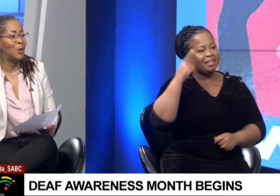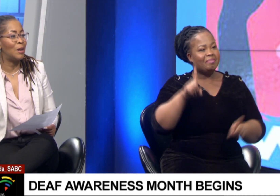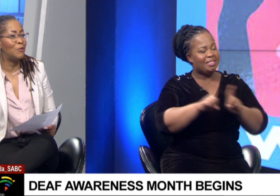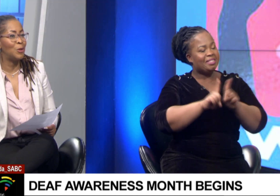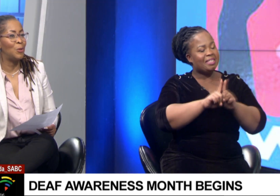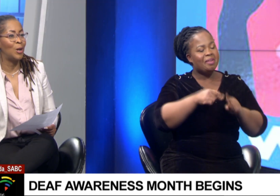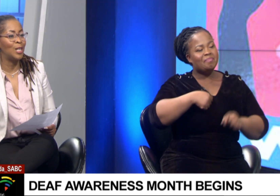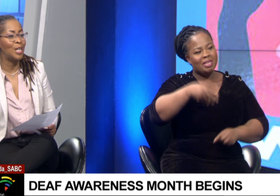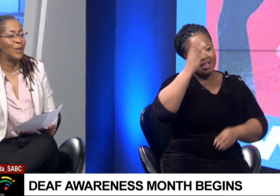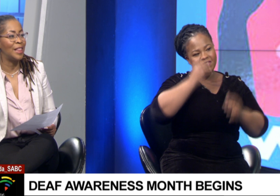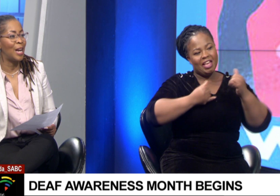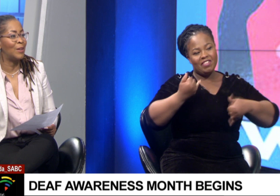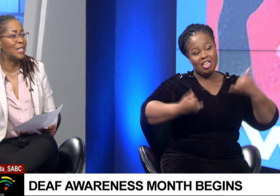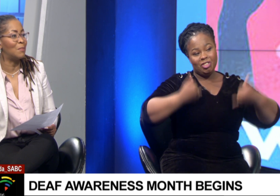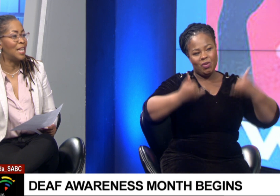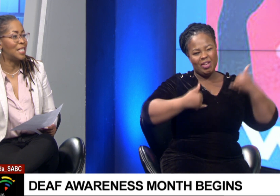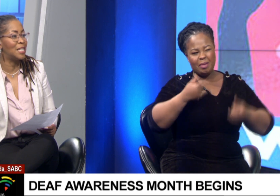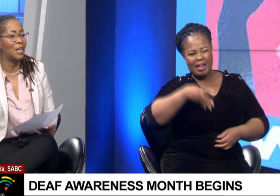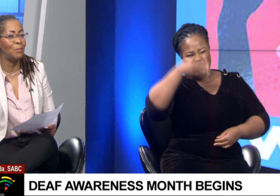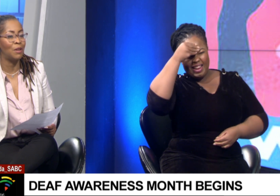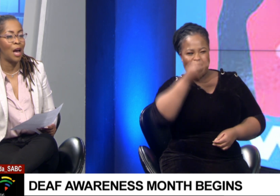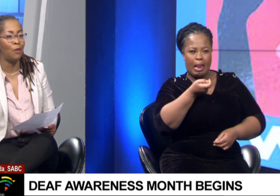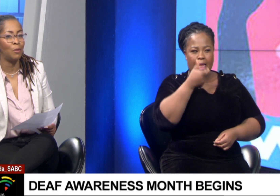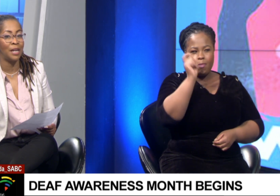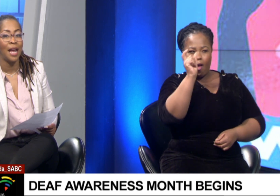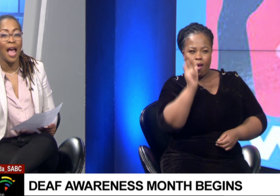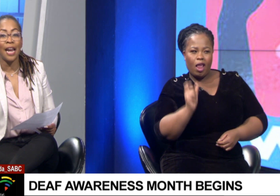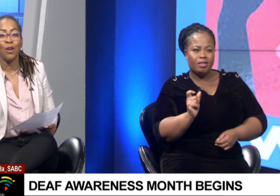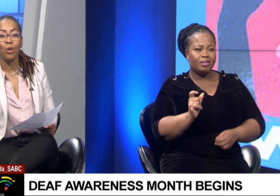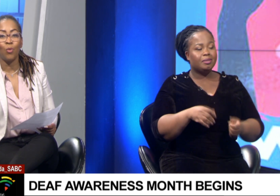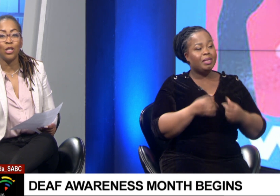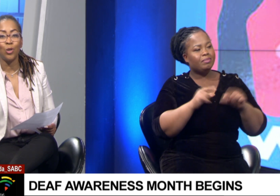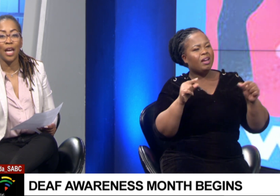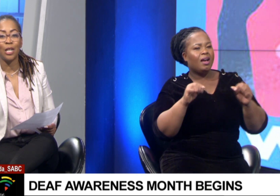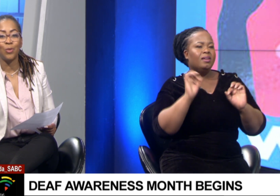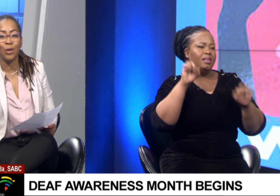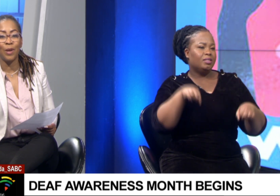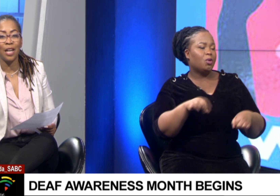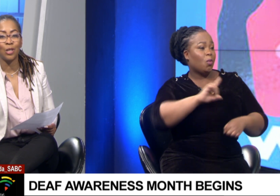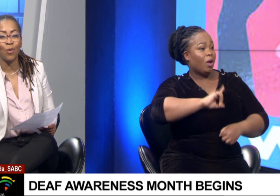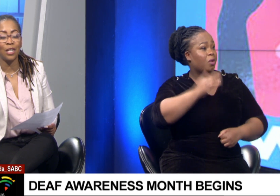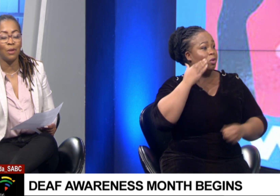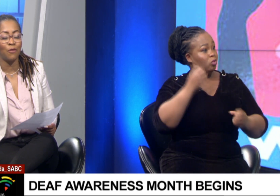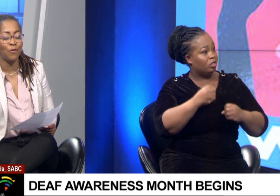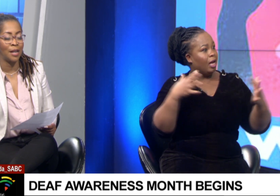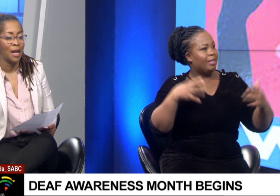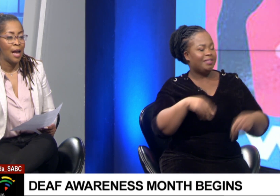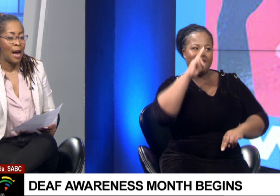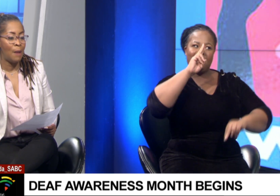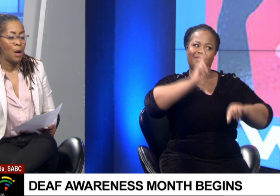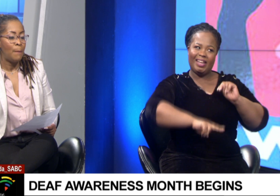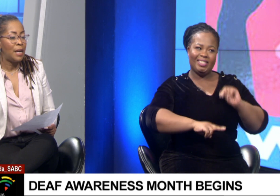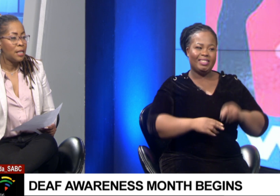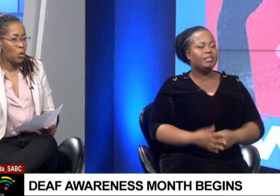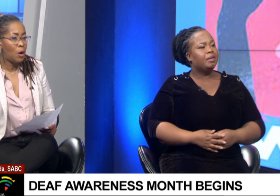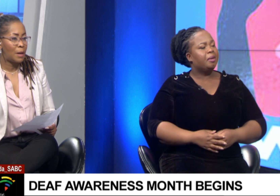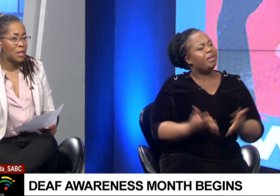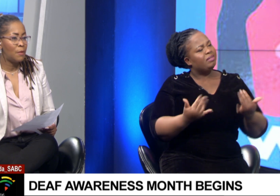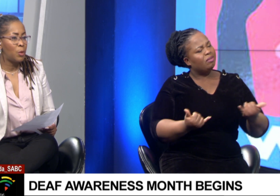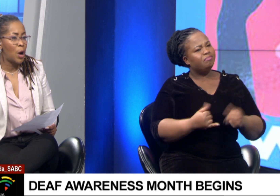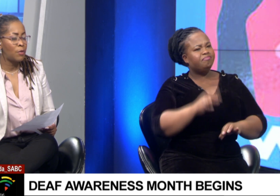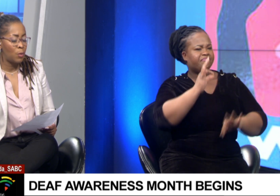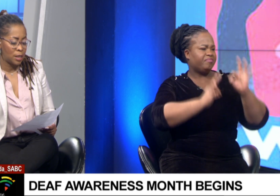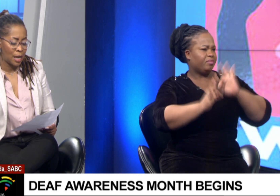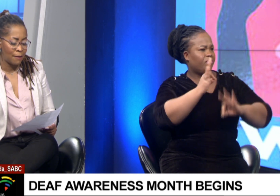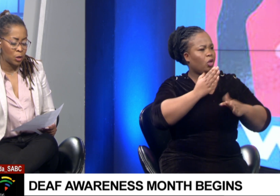learning, a few words here and there and some letters and a little bit of the alphabet. And I know that once you get into it, it really is quite a bit of fun. But let's talk about